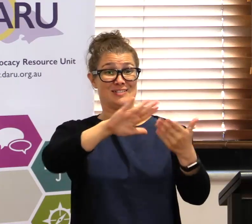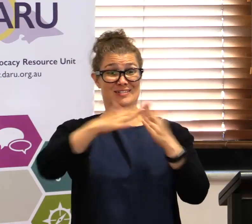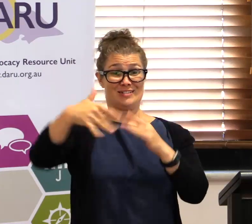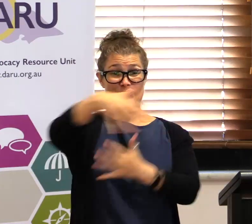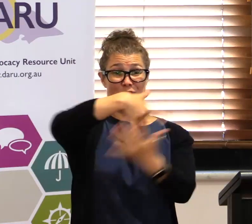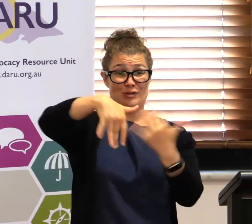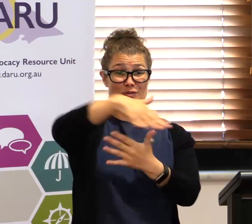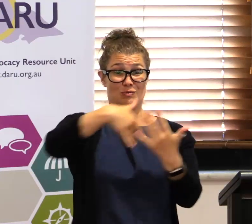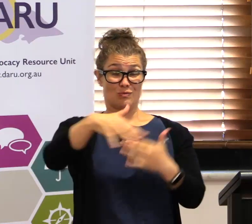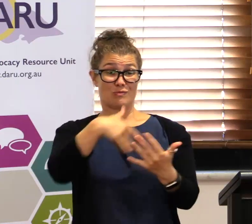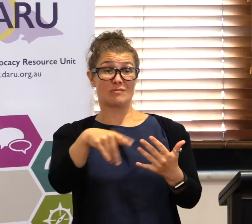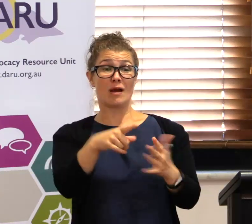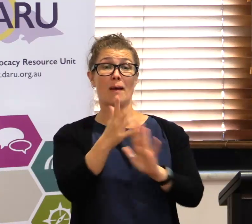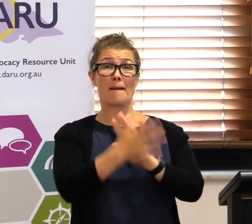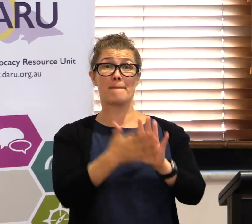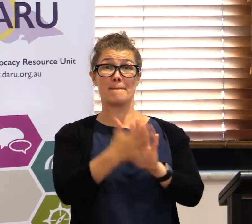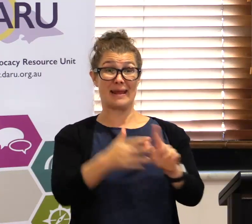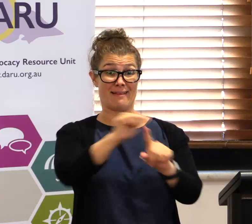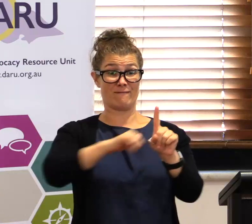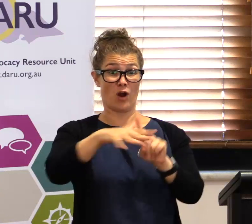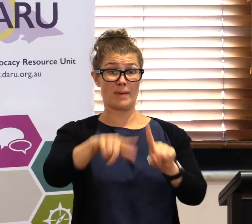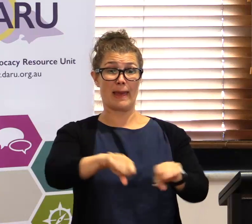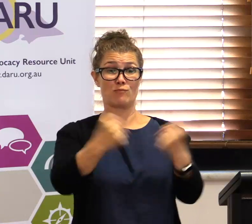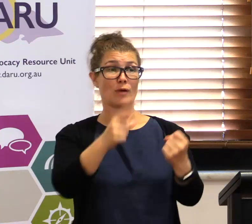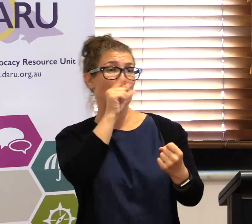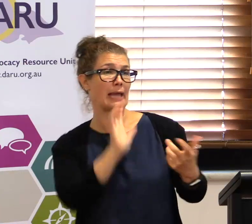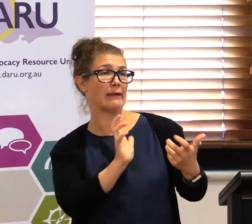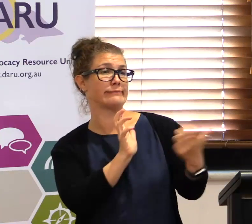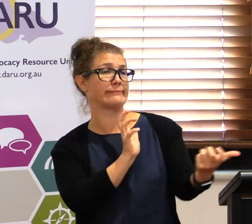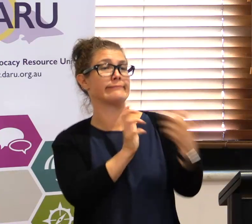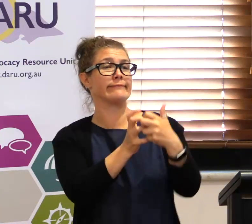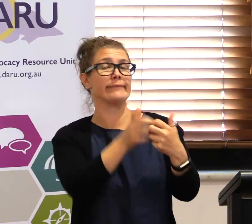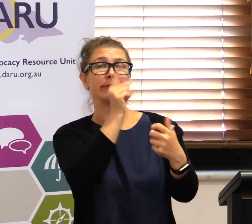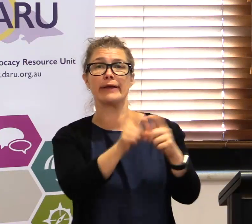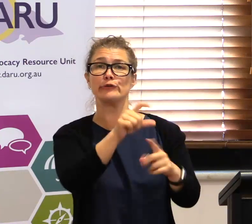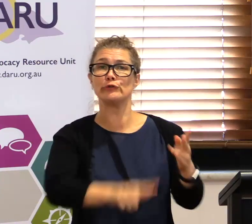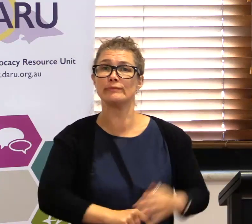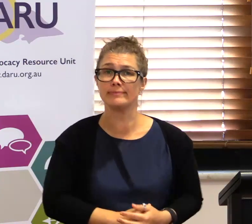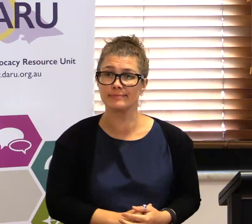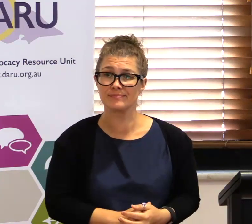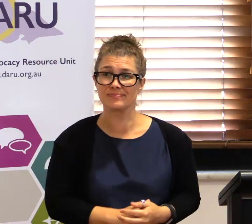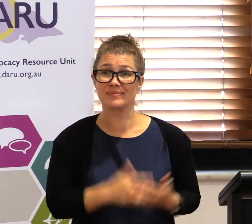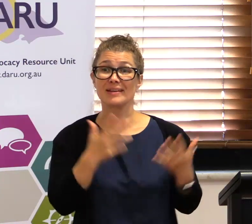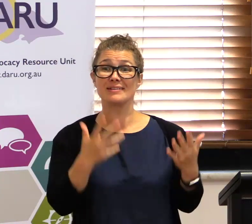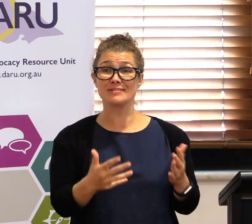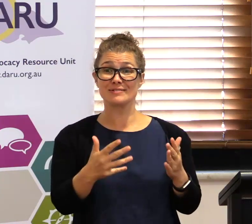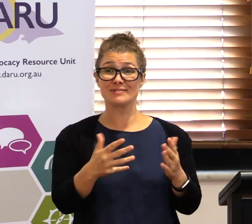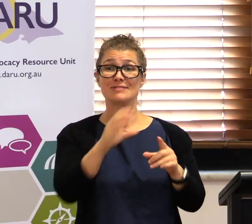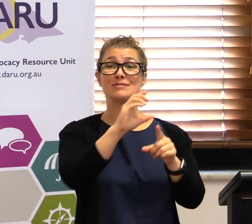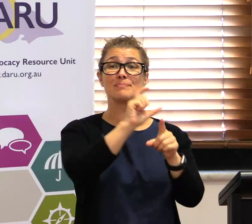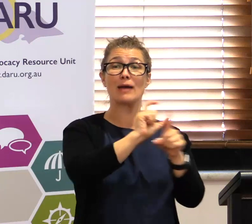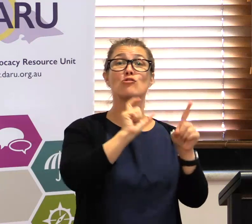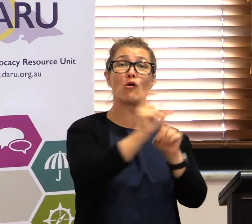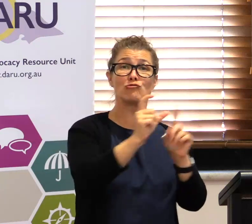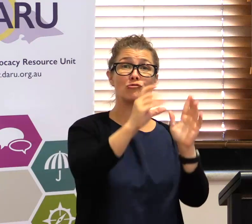you. The cultural model of inclusion has said, mate, just come sit with us. It's just a philosophy of